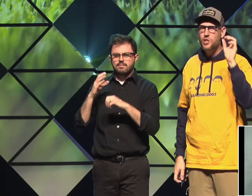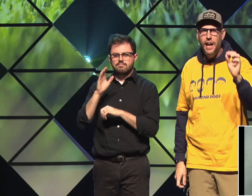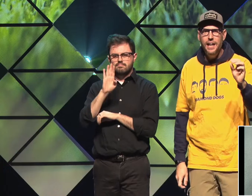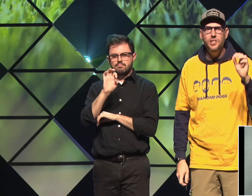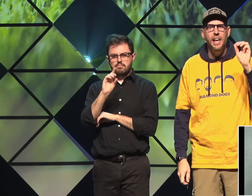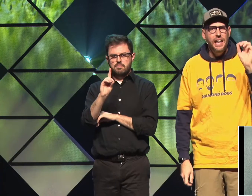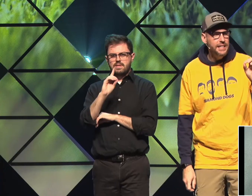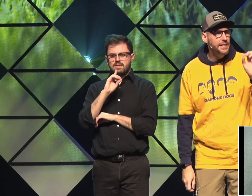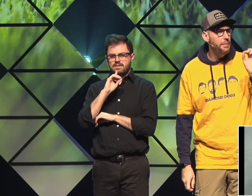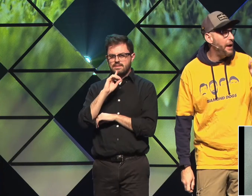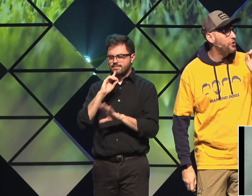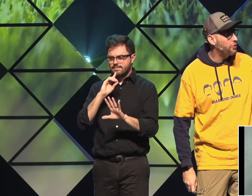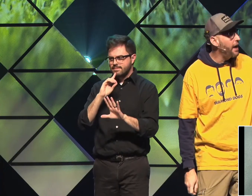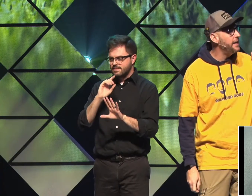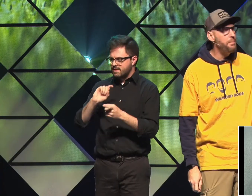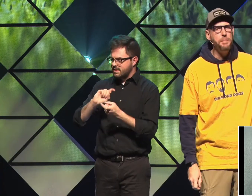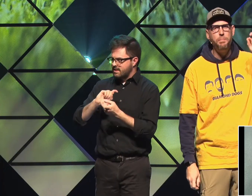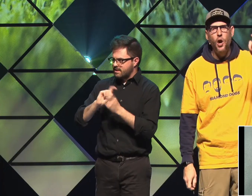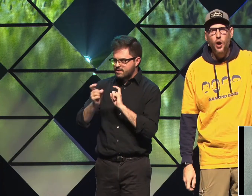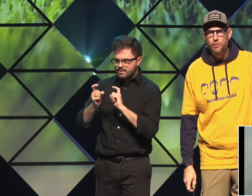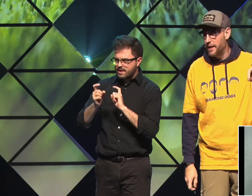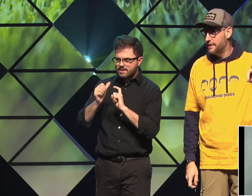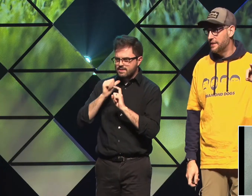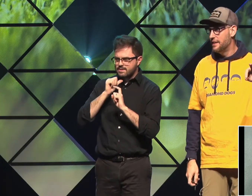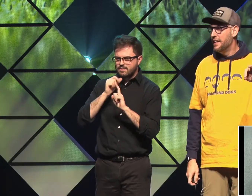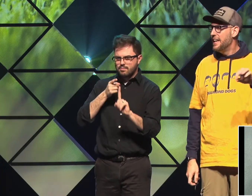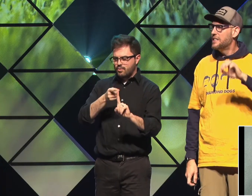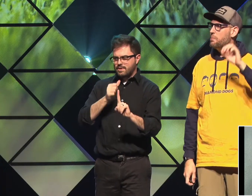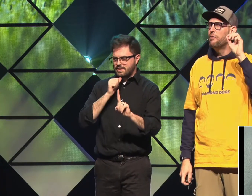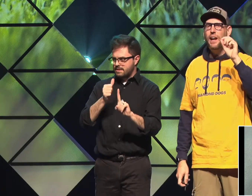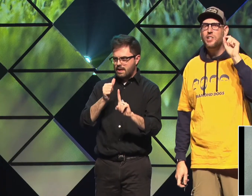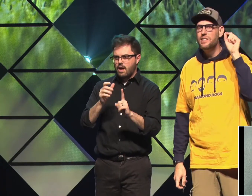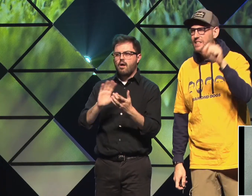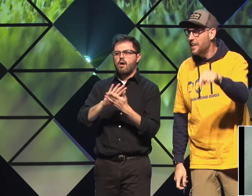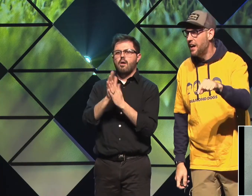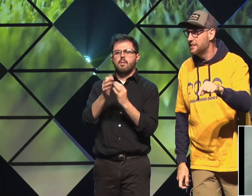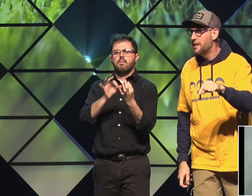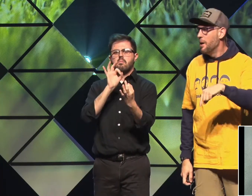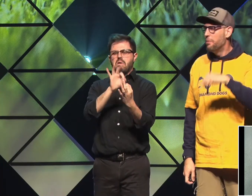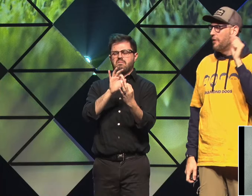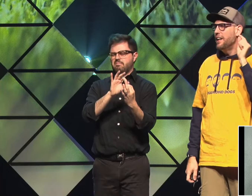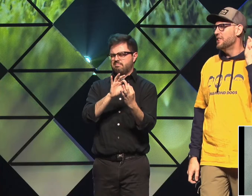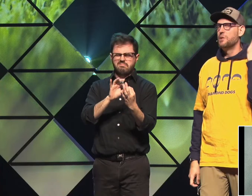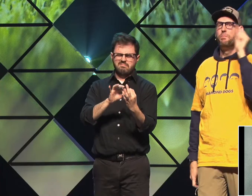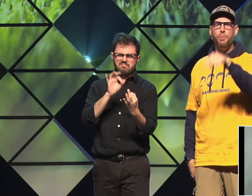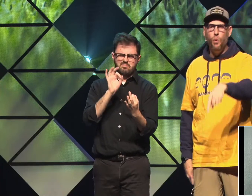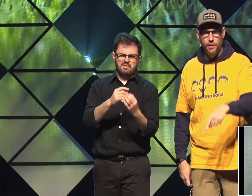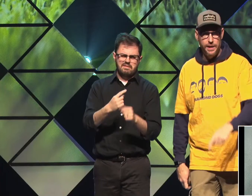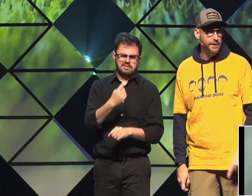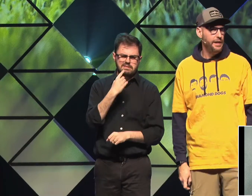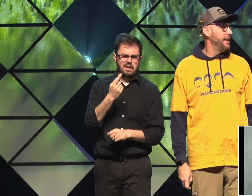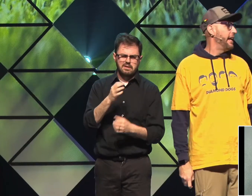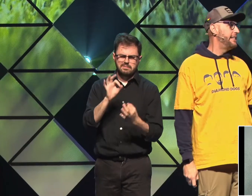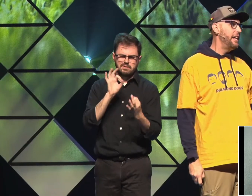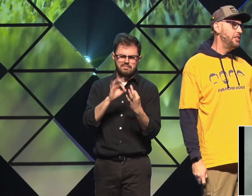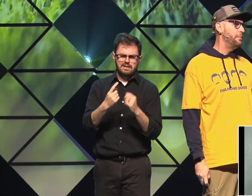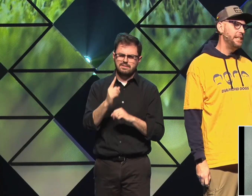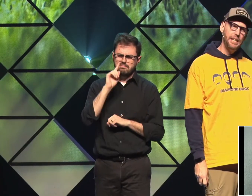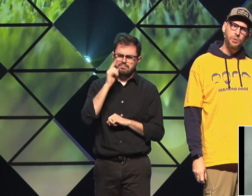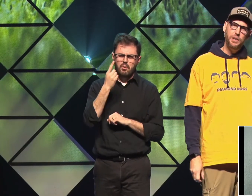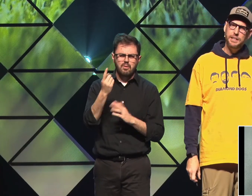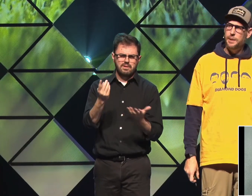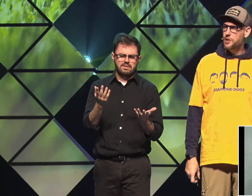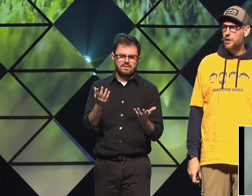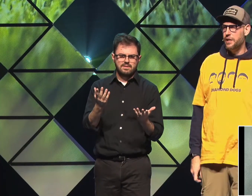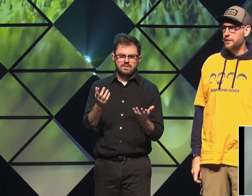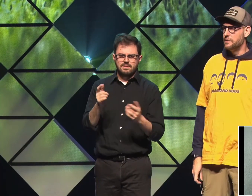He says, change isn't about trying to be perfect. He says, perfection sucks. Perfection is boring. And Ted jumps in. He's